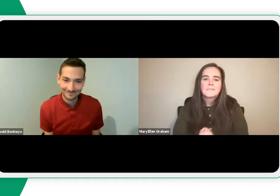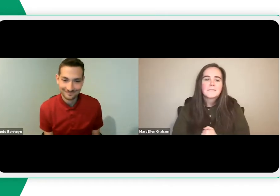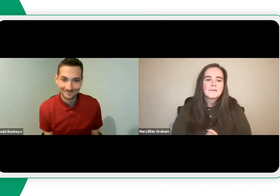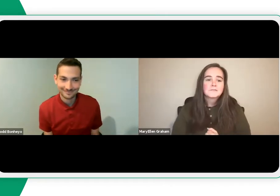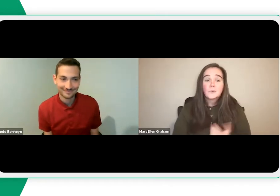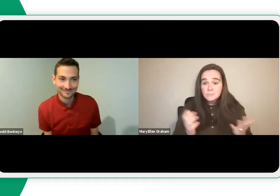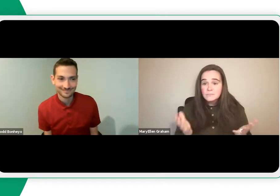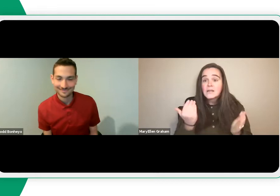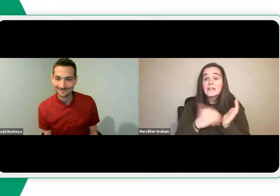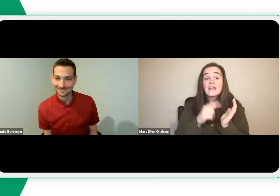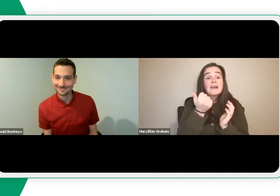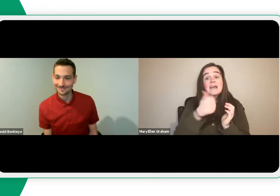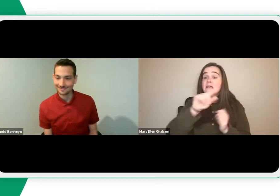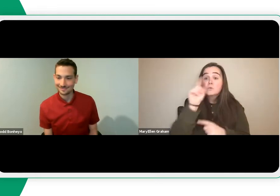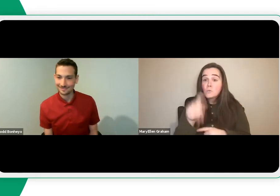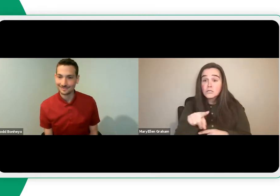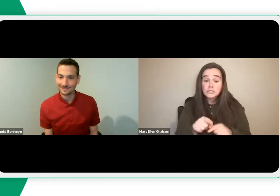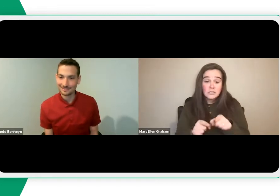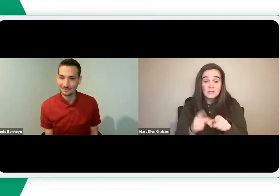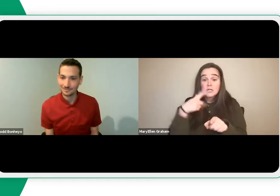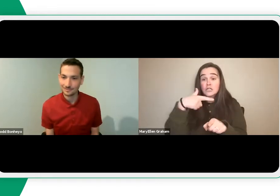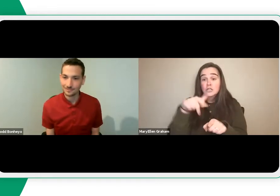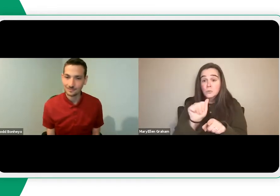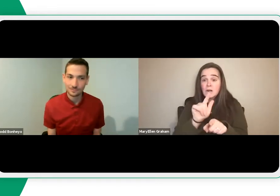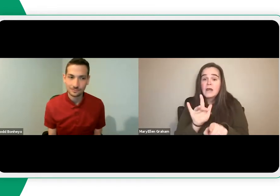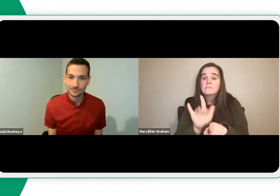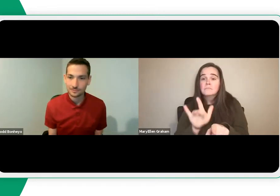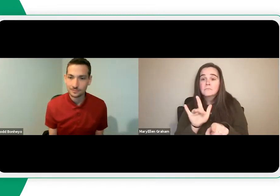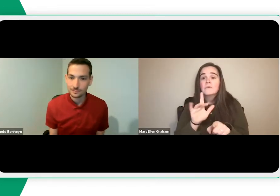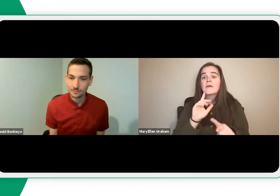and watch the conversation. Exactly.